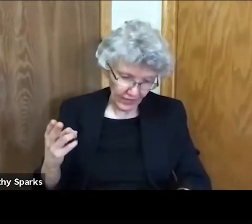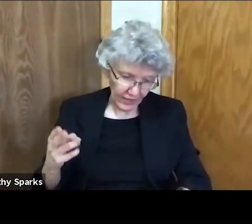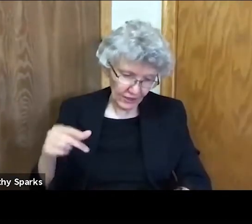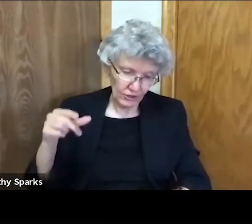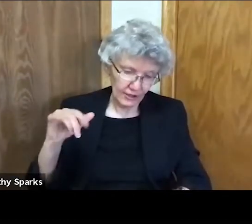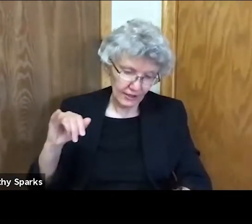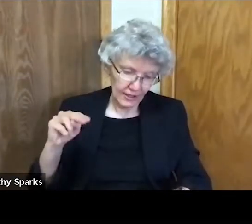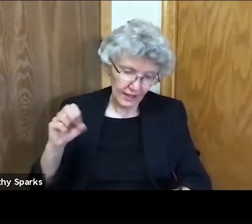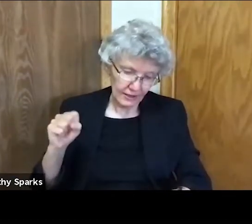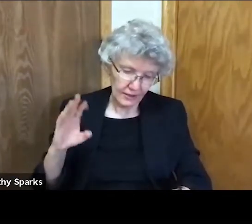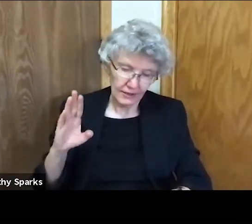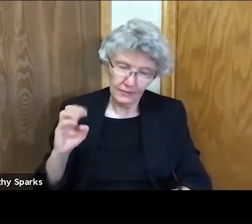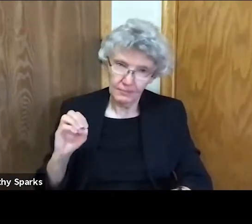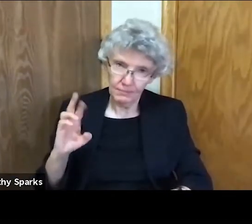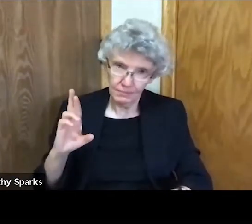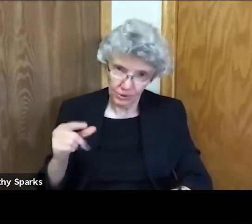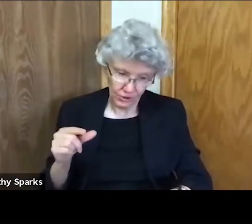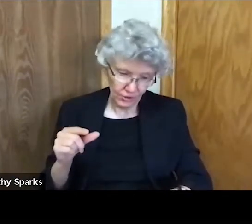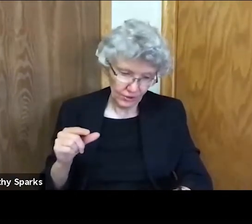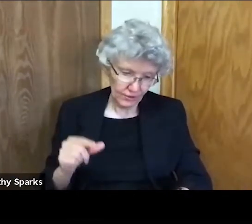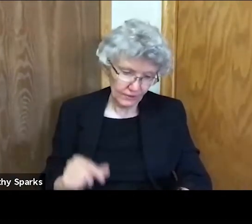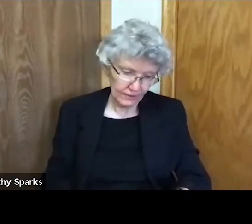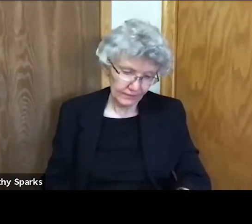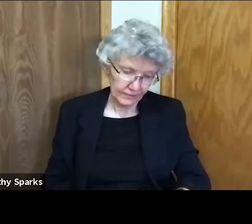Chief Justice Ruth Bader Ginsburg.